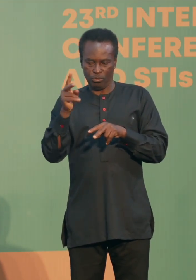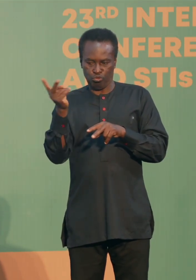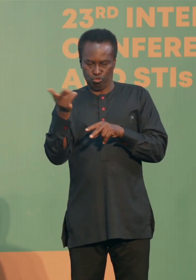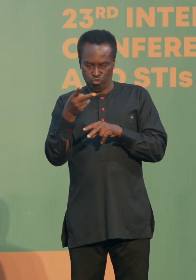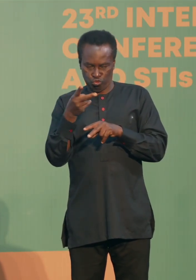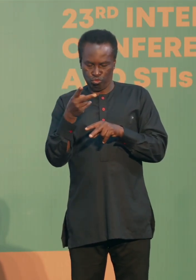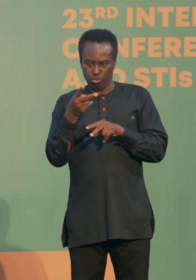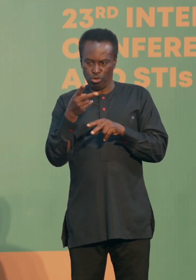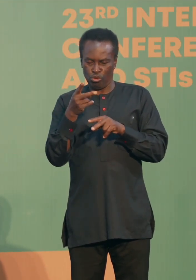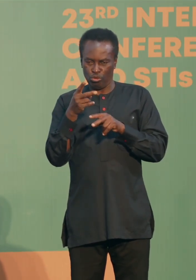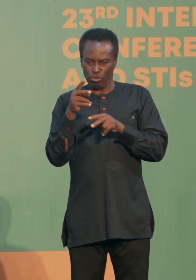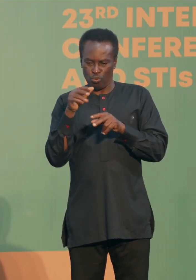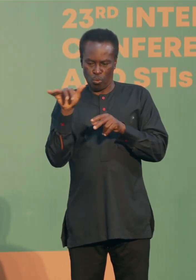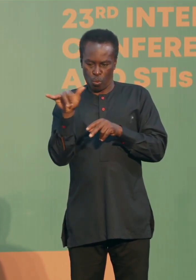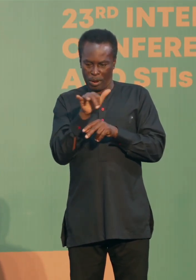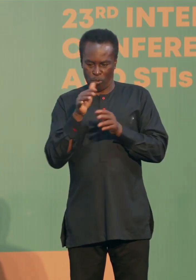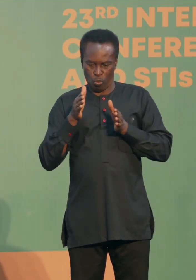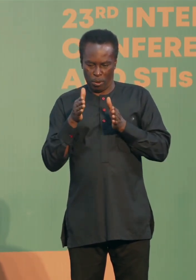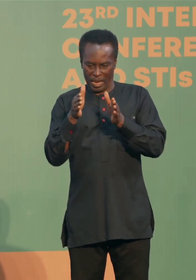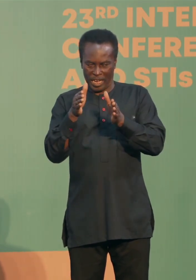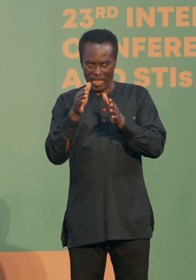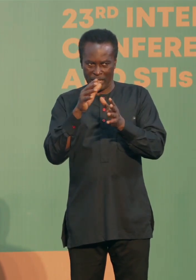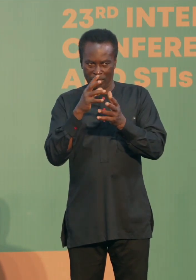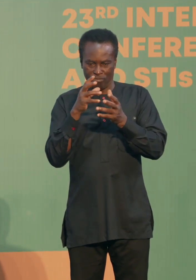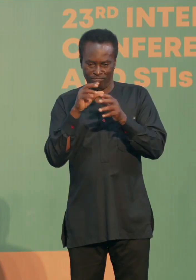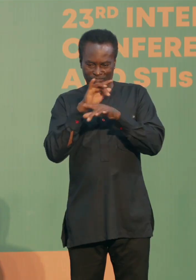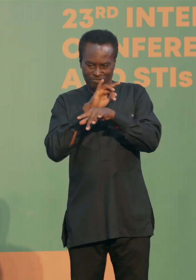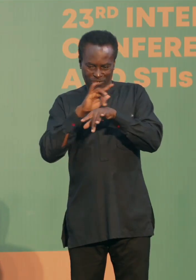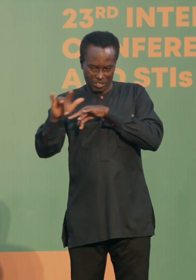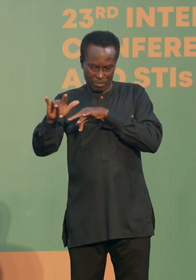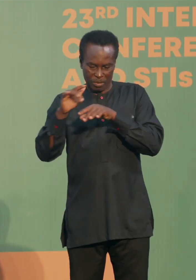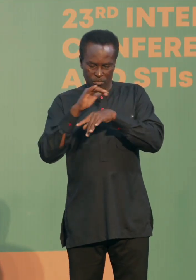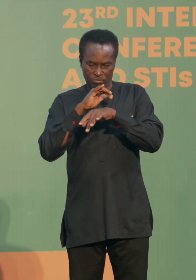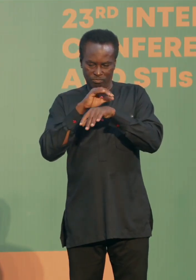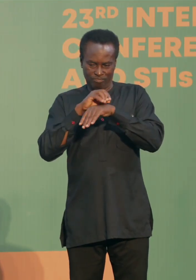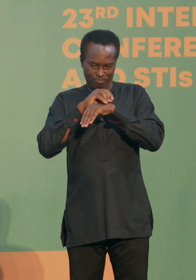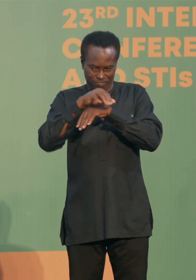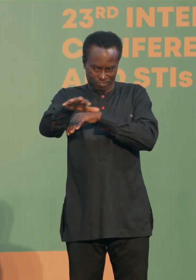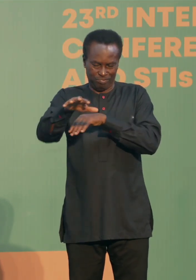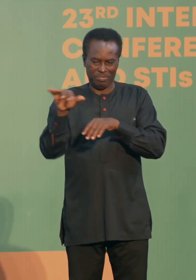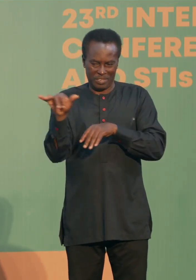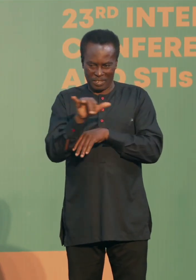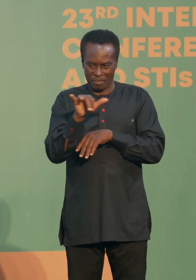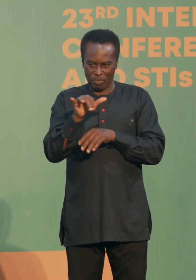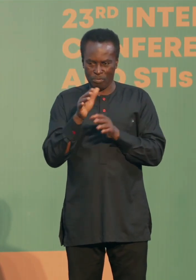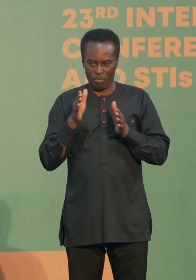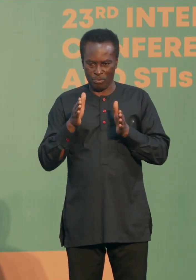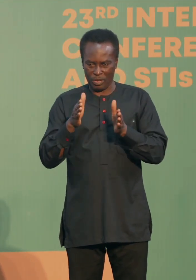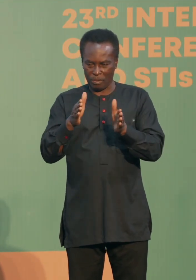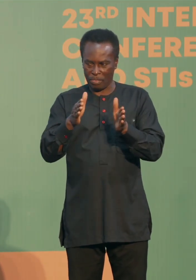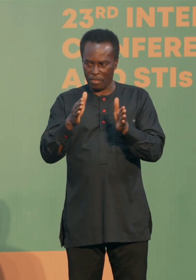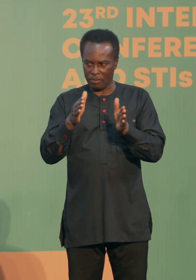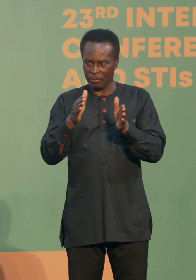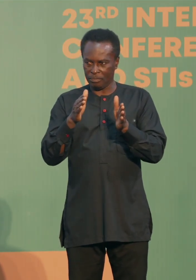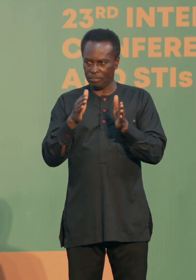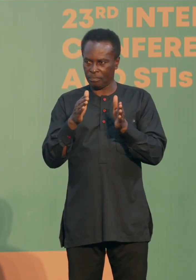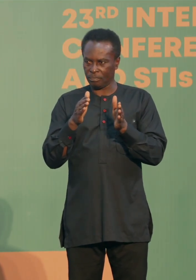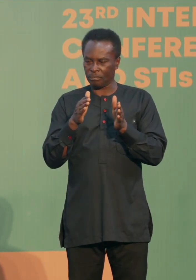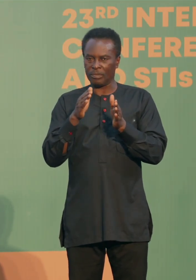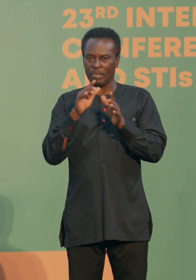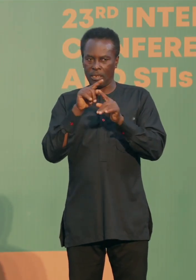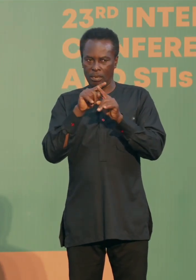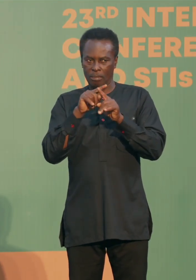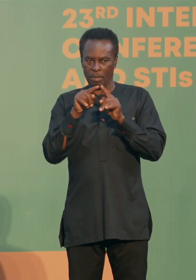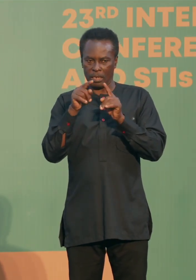transmitted. They have the same risk factors of acquisition. In other words, they are acquired by a woman through unprotected